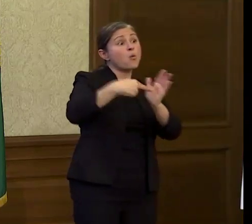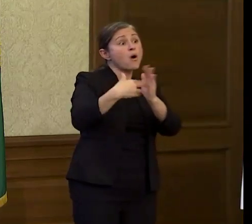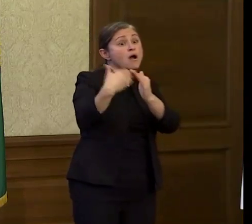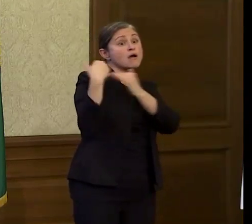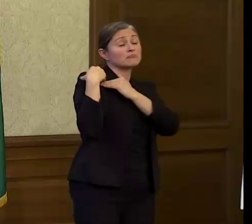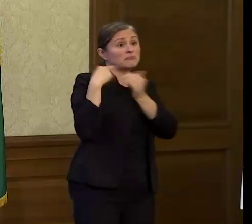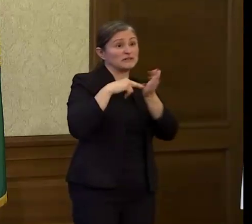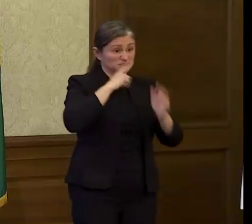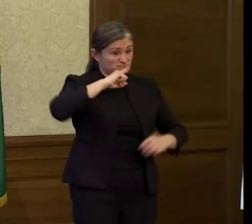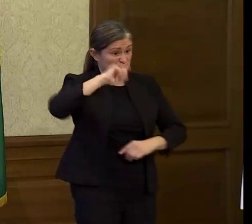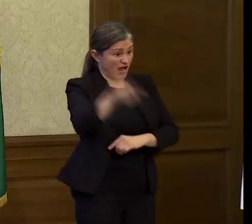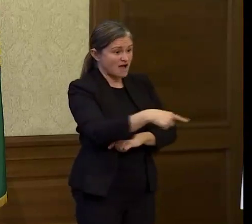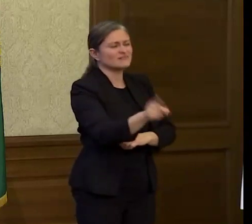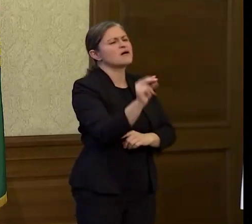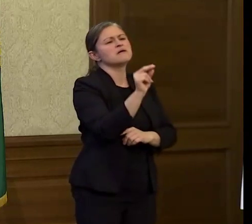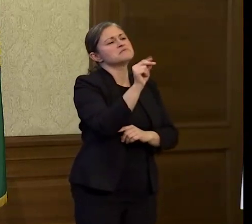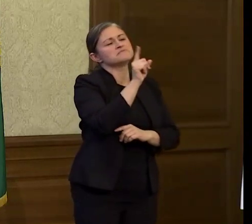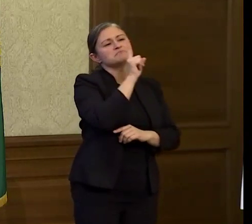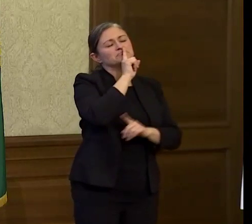out.